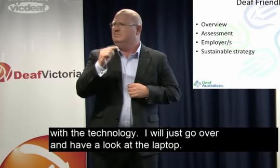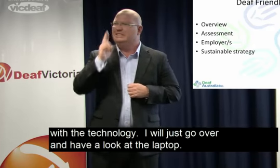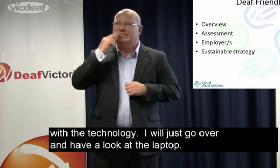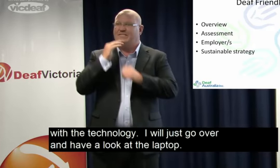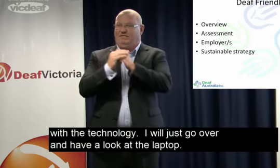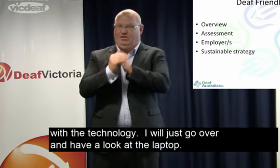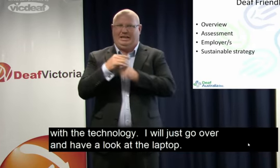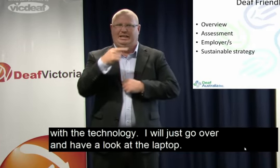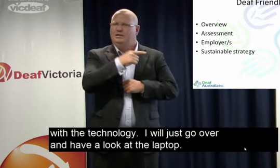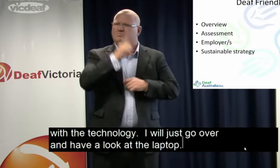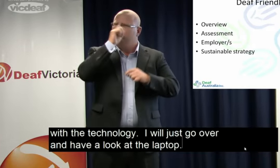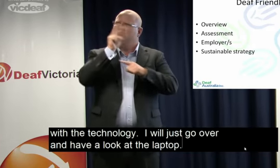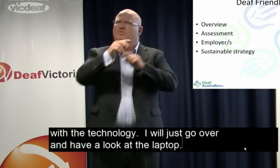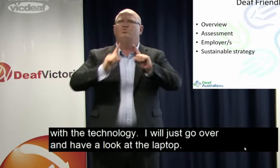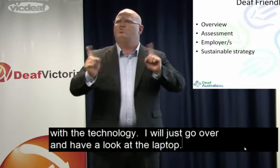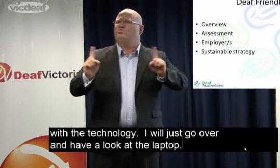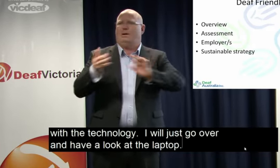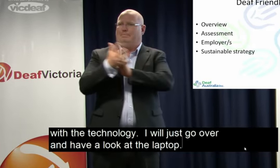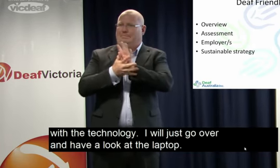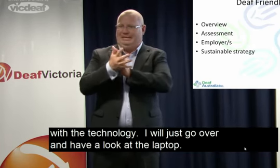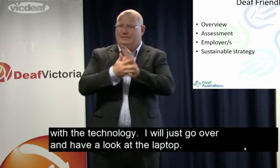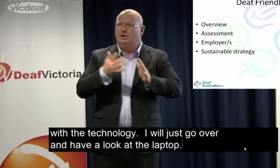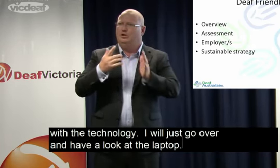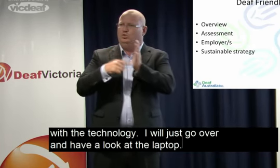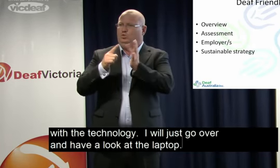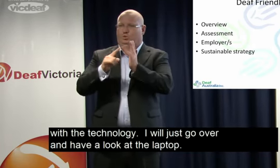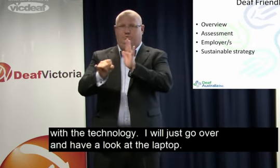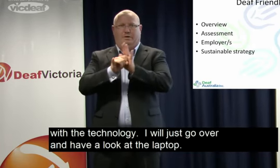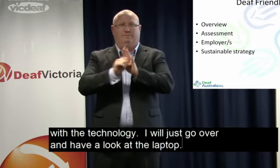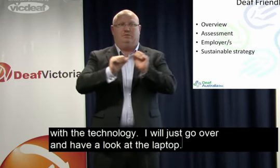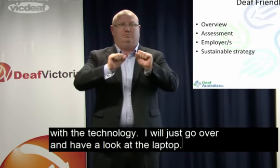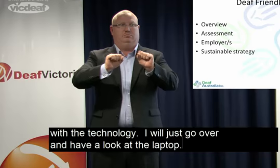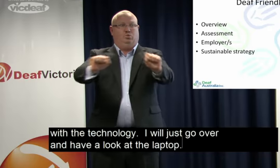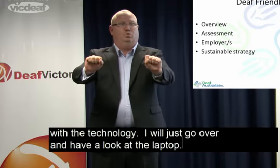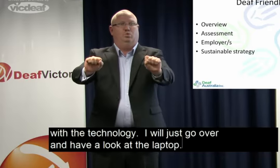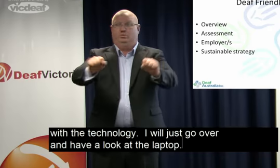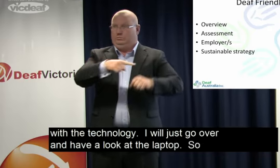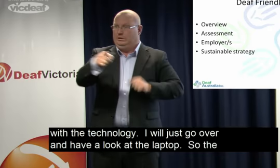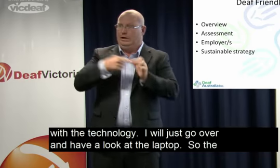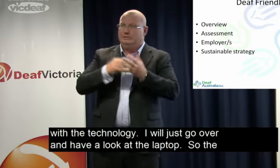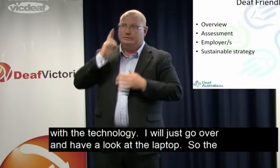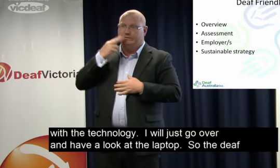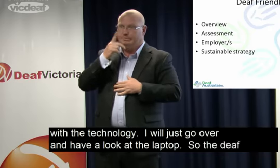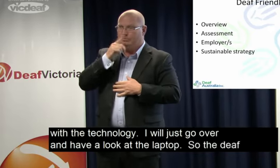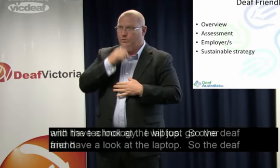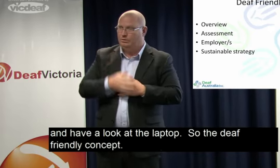Okay, so the deaf-friendly concept. Thinking about what this actually means. First of all, identifying